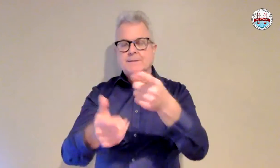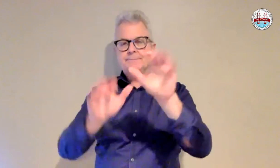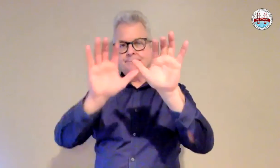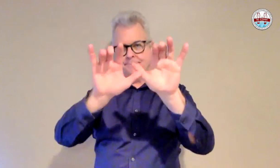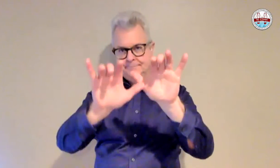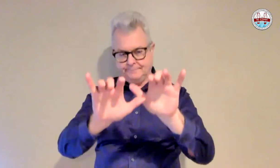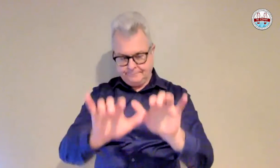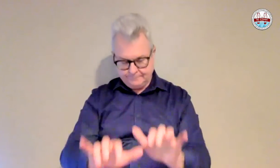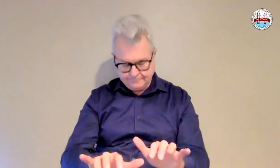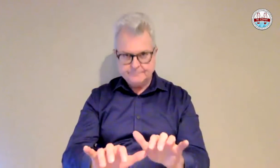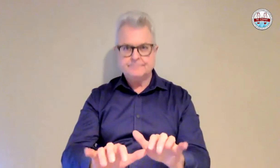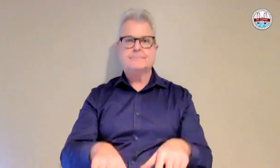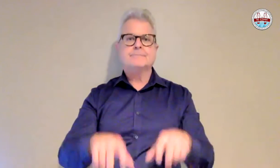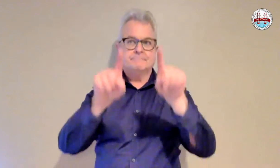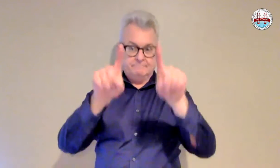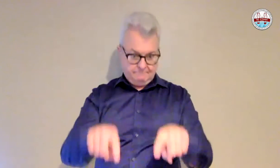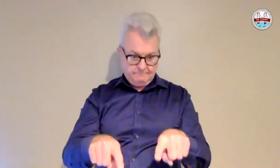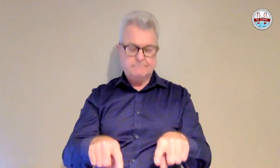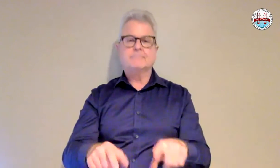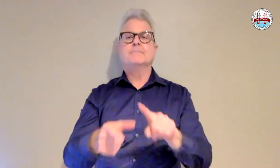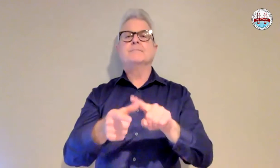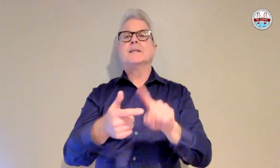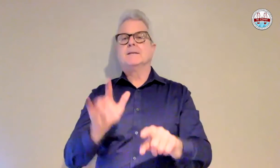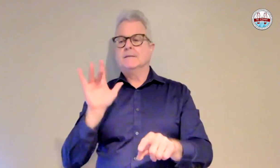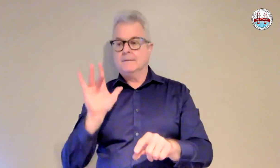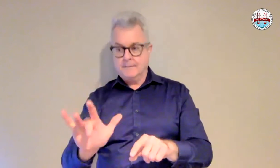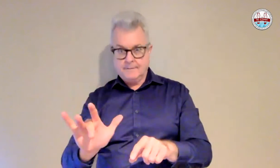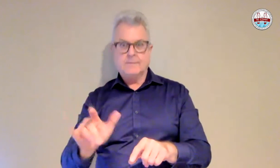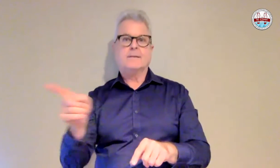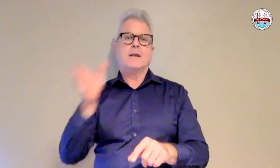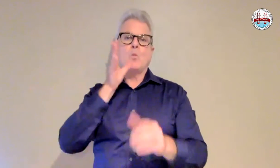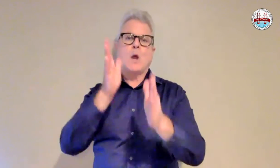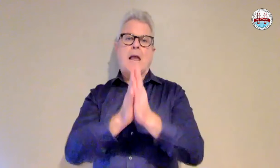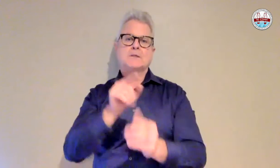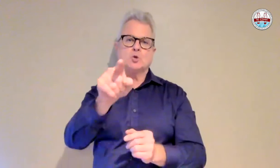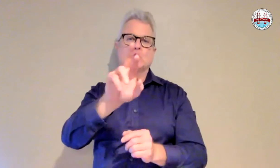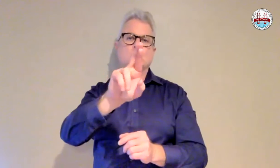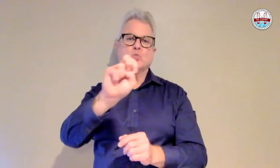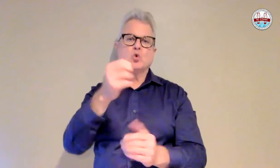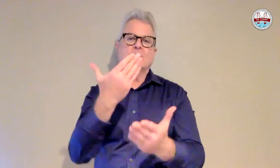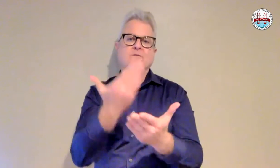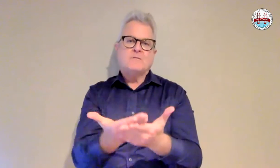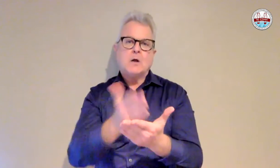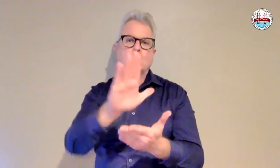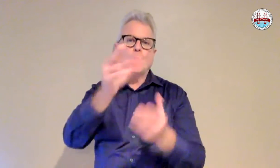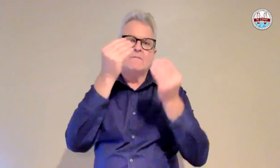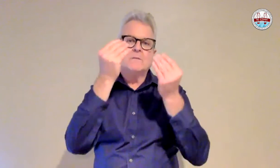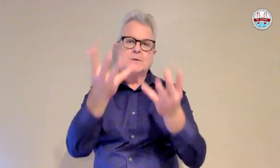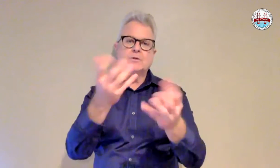reservation. And then a page will come up for you to enter all your personal information. And then it'll click, and then you'll have to